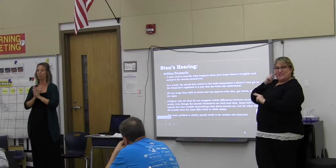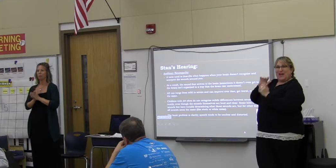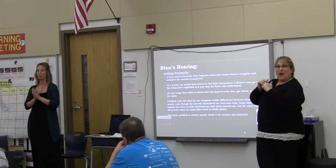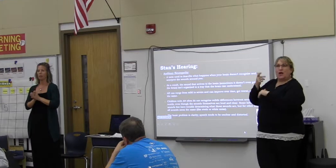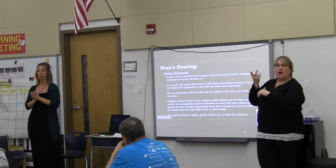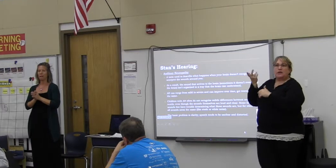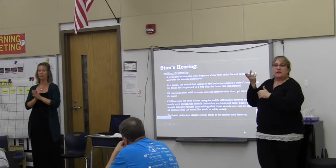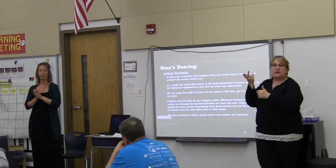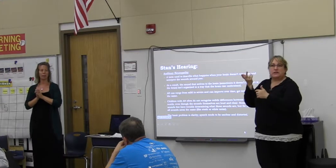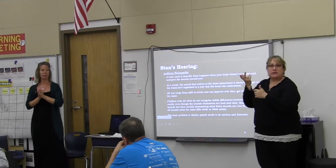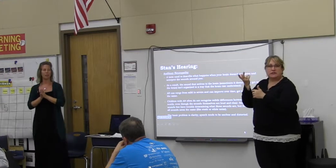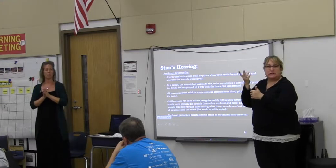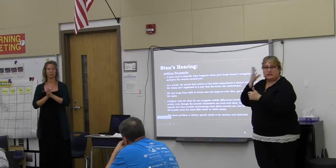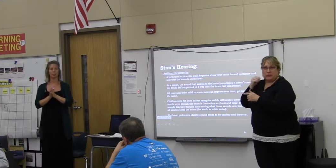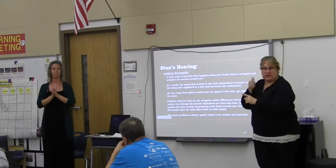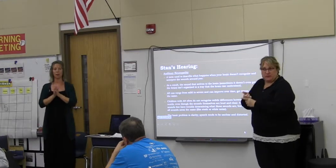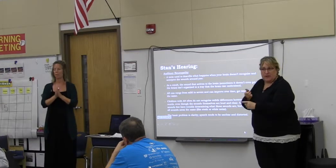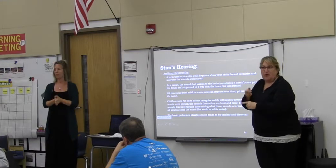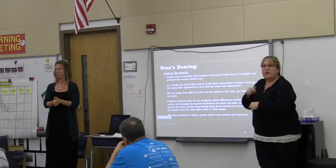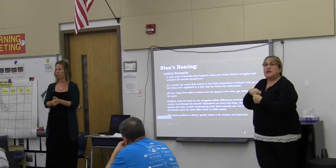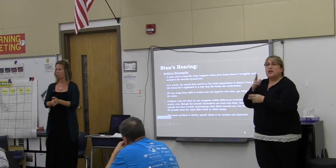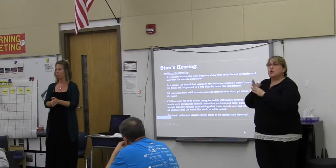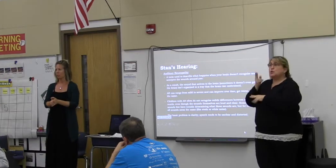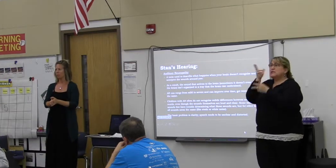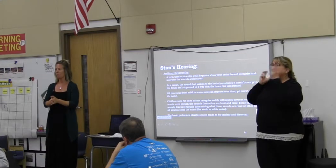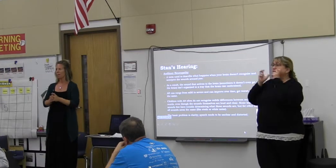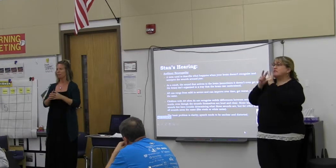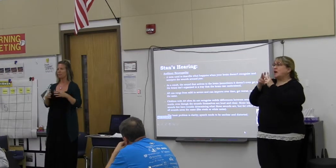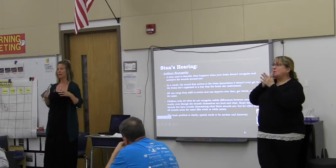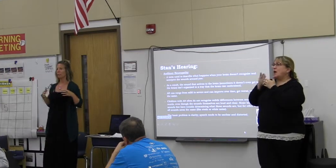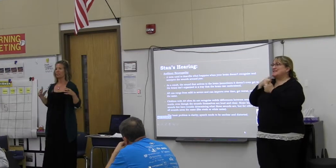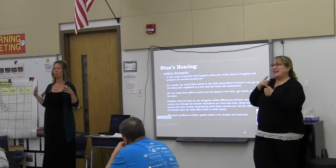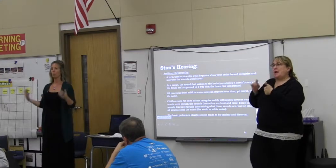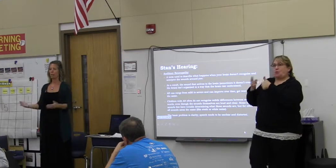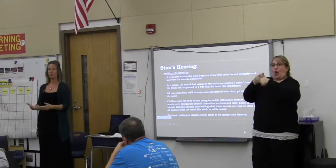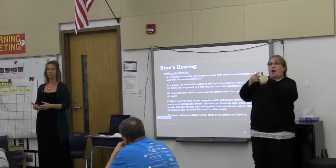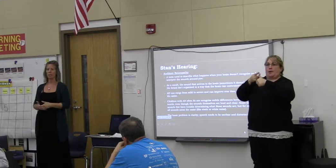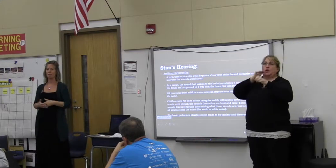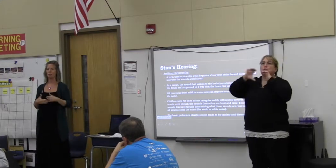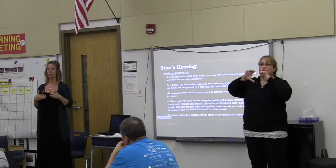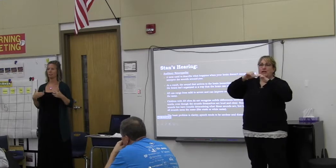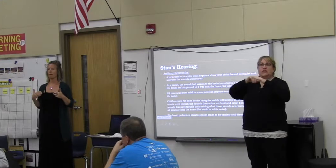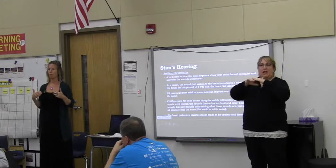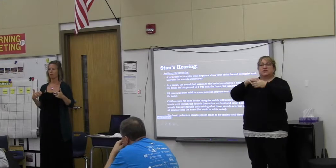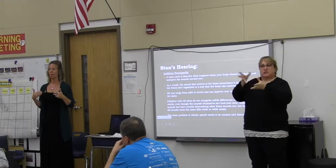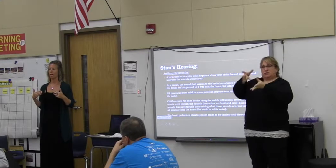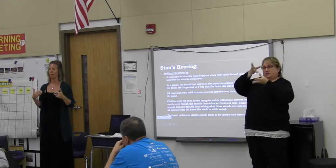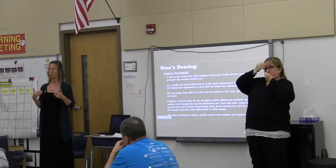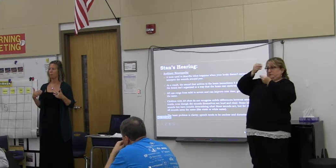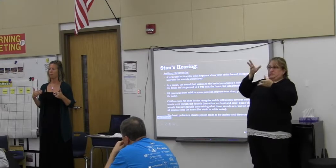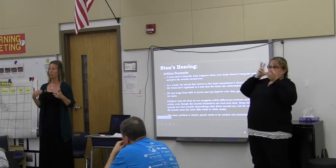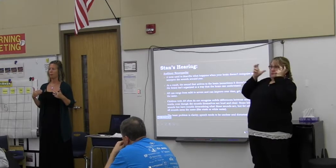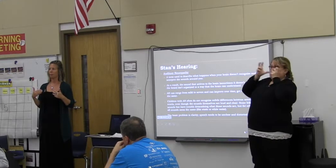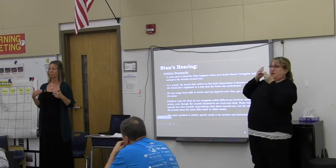hearing very well. I would tell you that this is his primary sensory channel. This is how we communicate with him. This is how